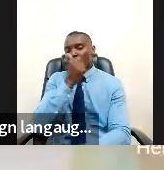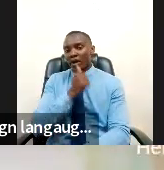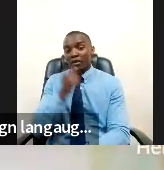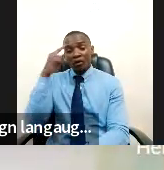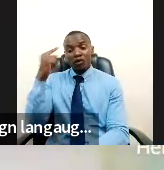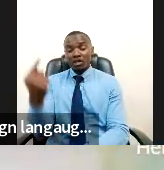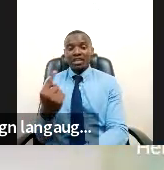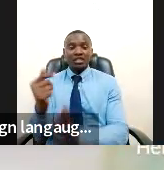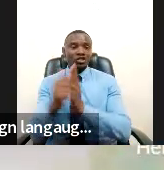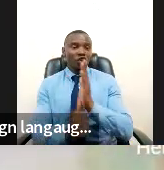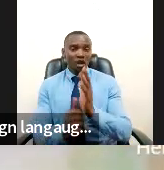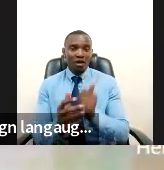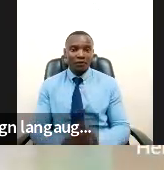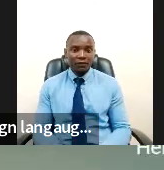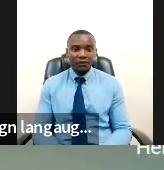money.